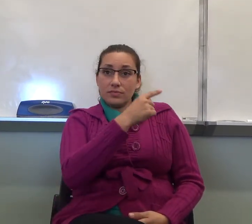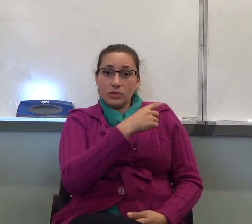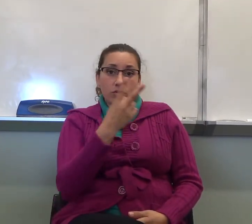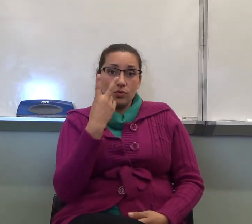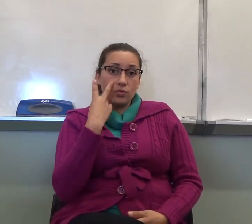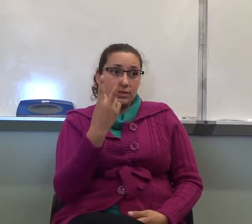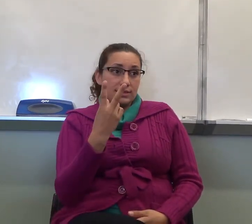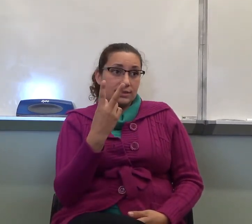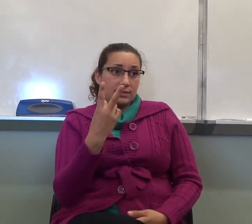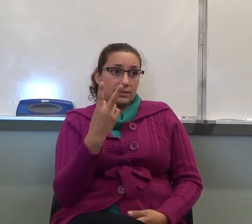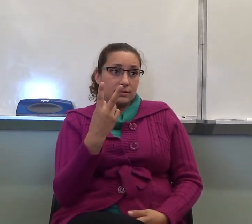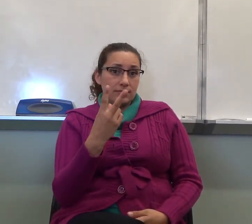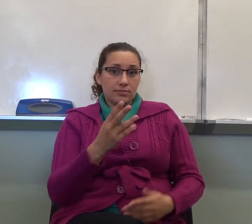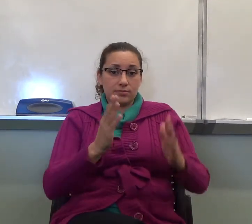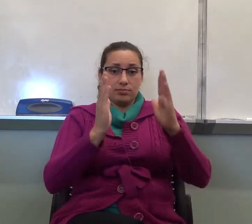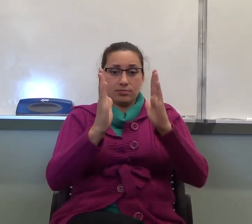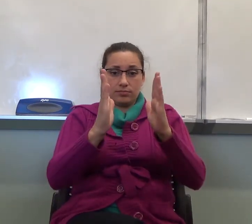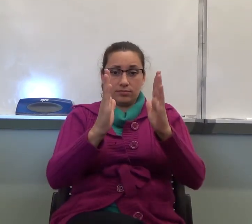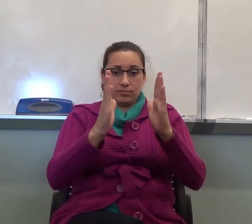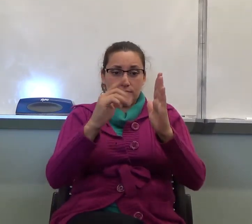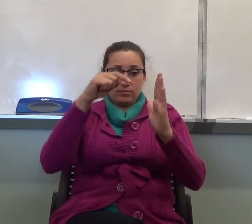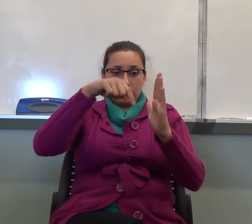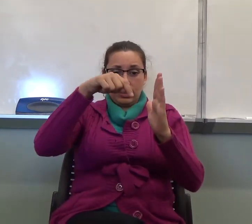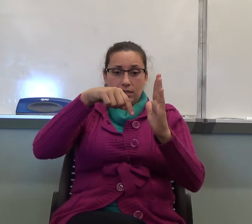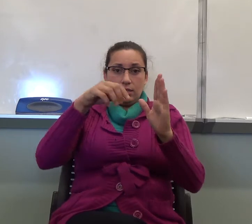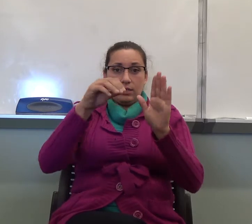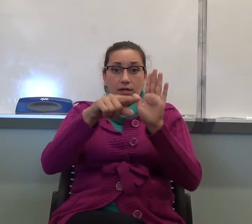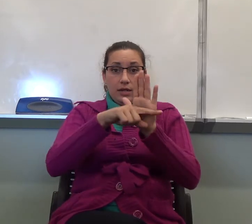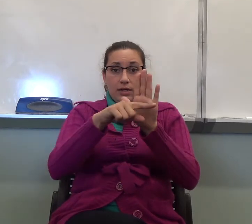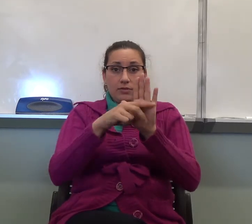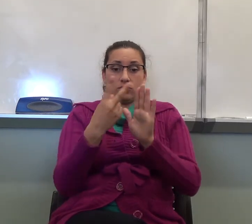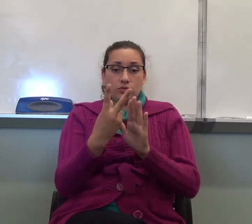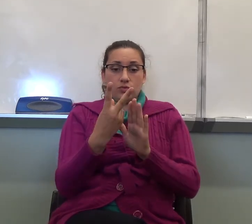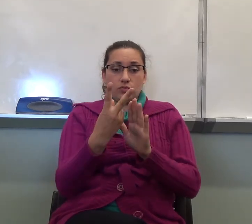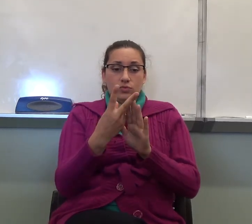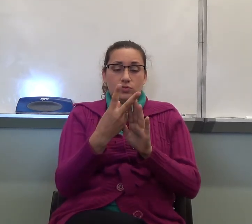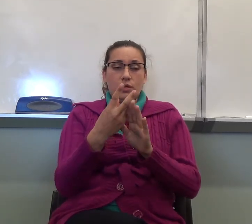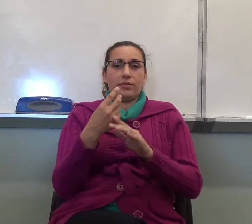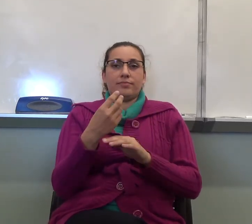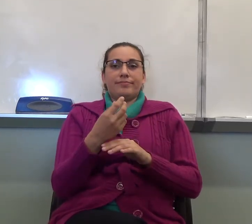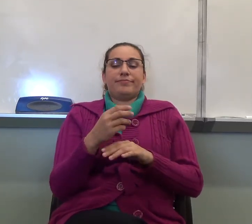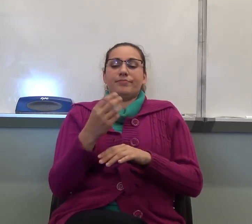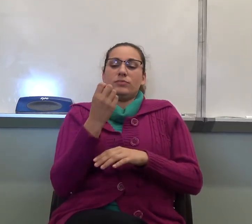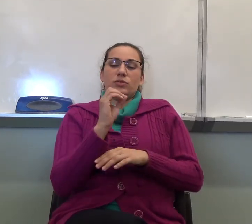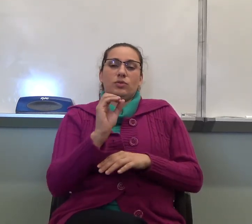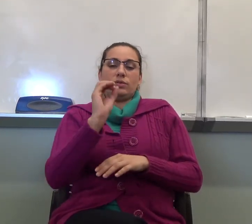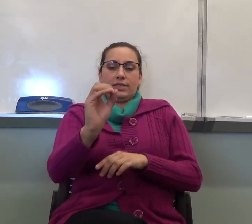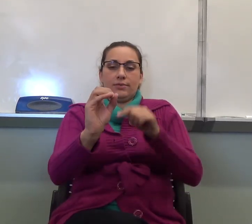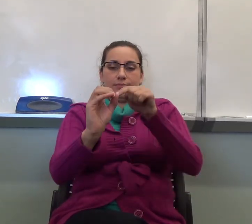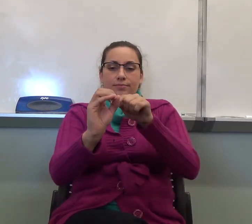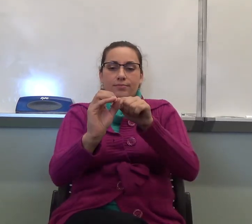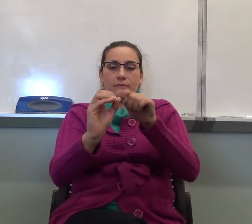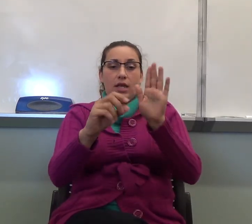here is just characteristic of this absolute value stuff.